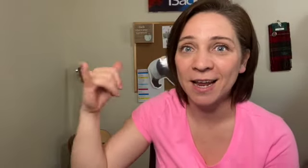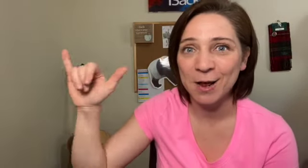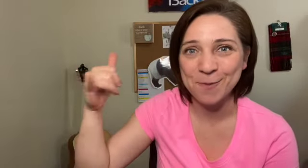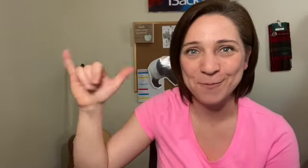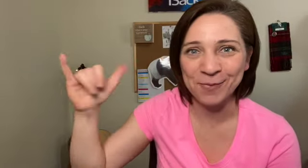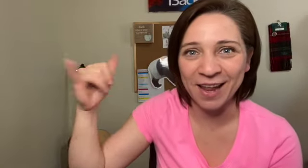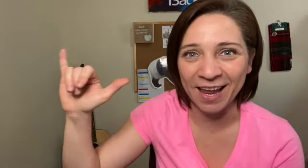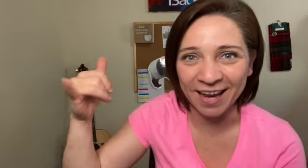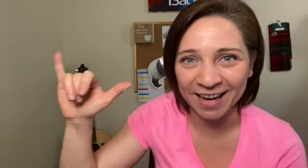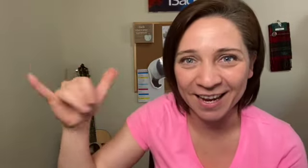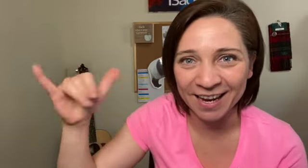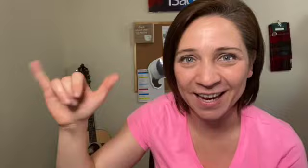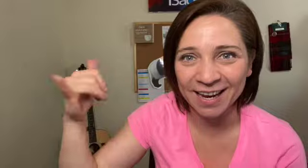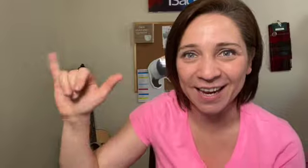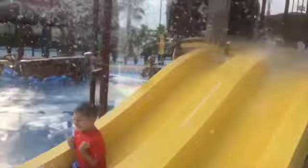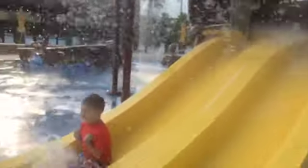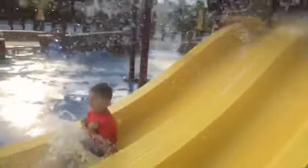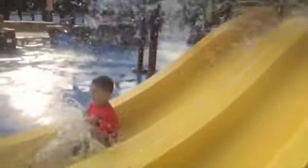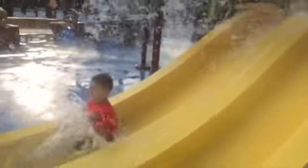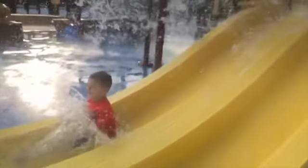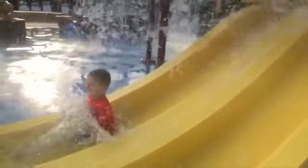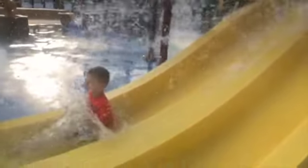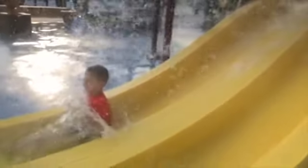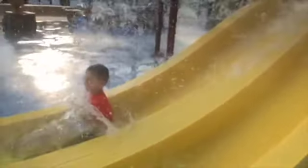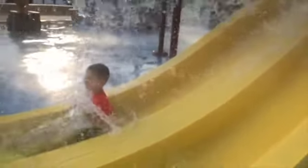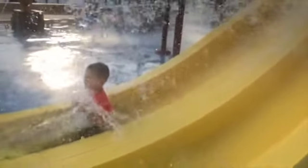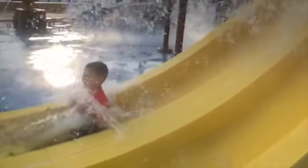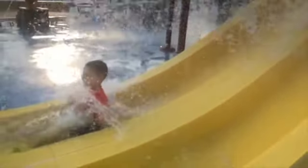Play. He plays in the water.